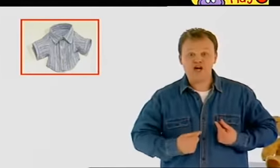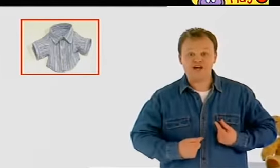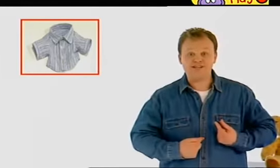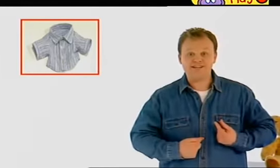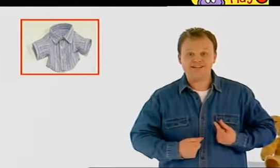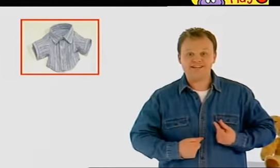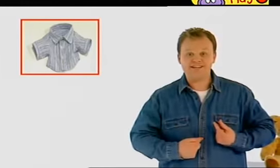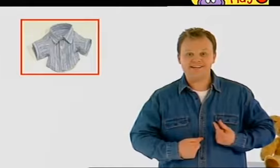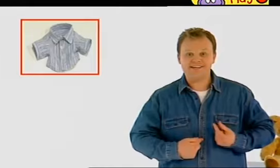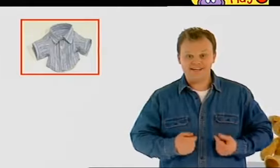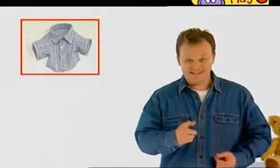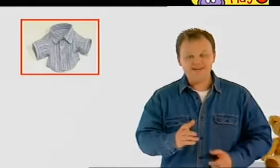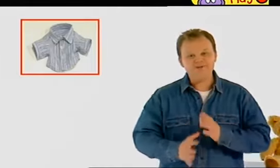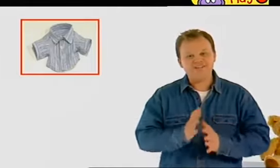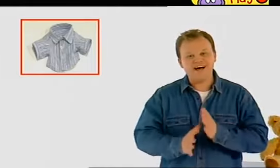Shirt. You sign.